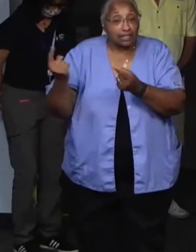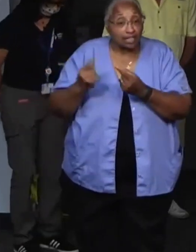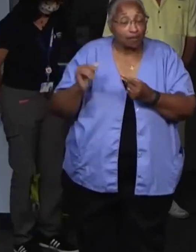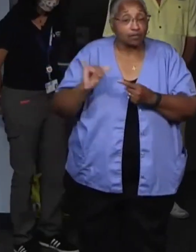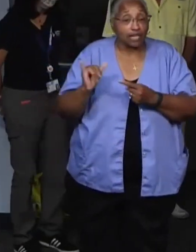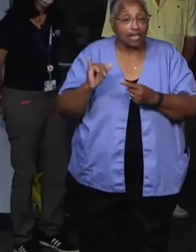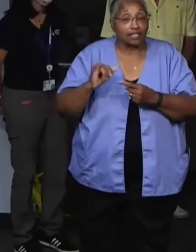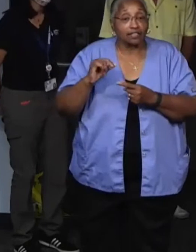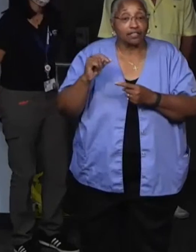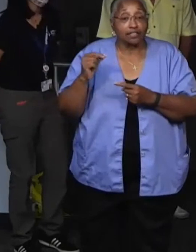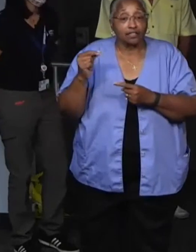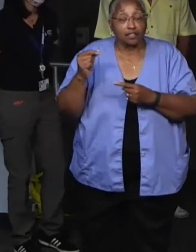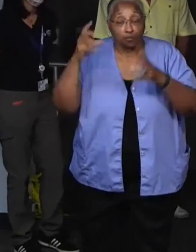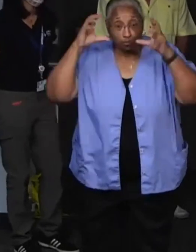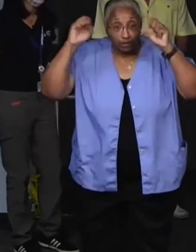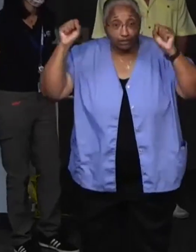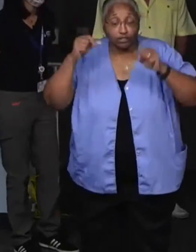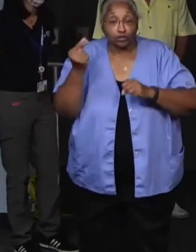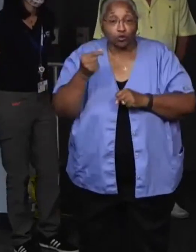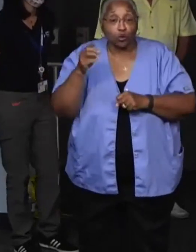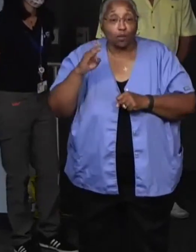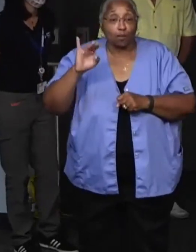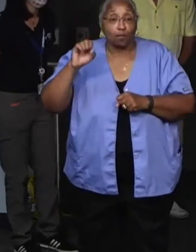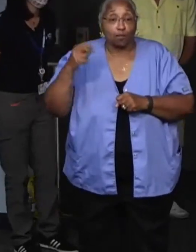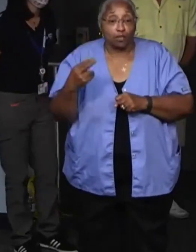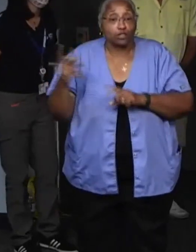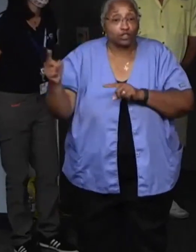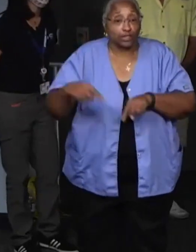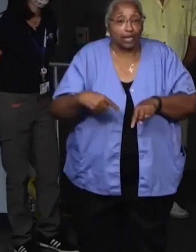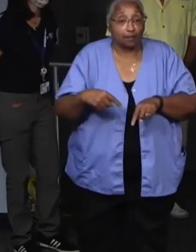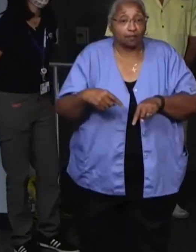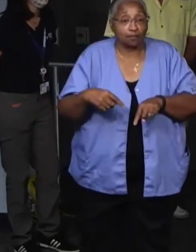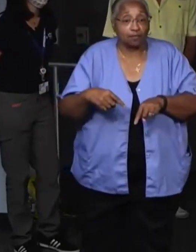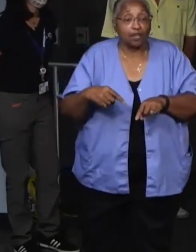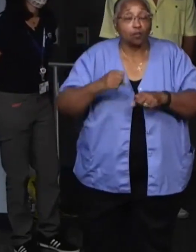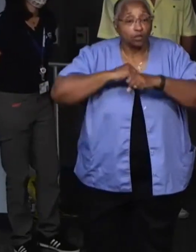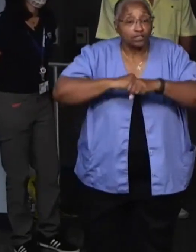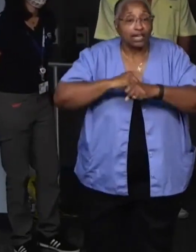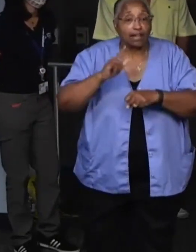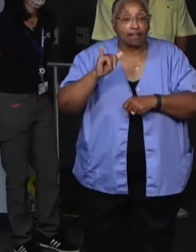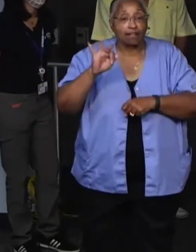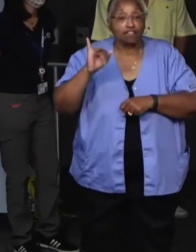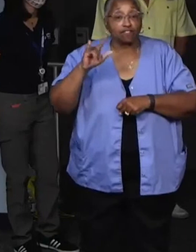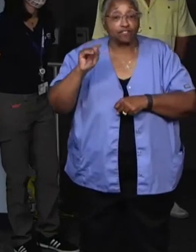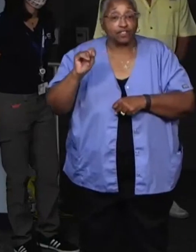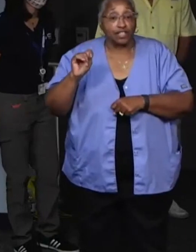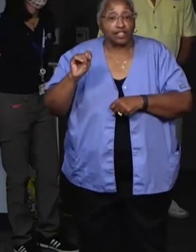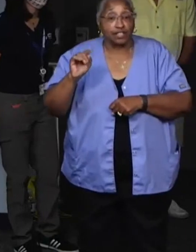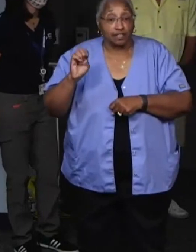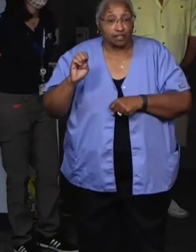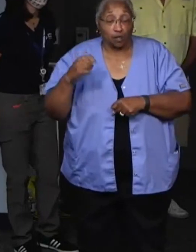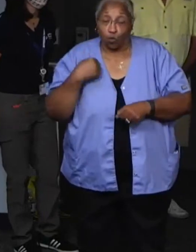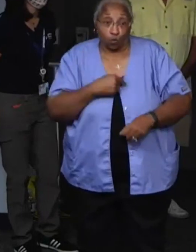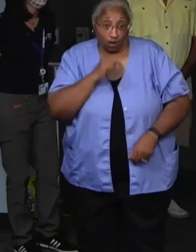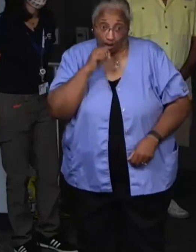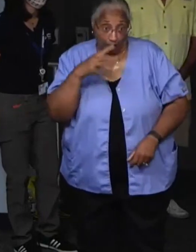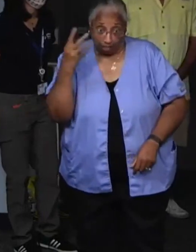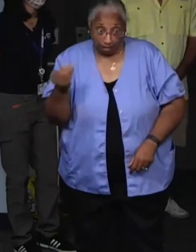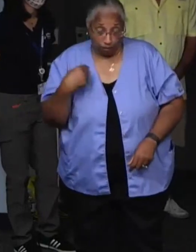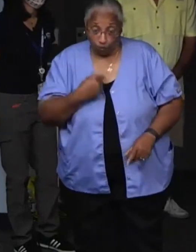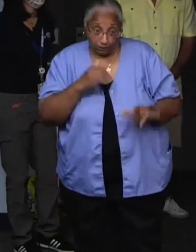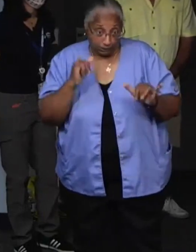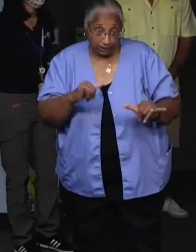came in to protect the rest of the West Bank, and come protect Lafitte. Save the federal government money, because we're not going anywhere. We're here to stay, and we're going to